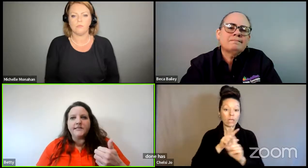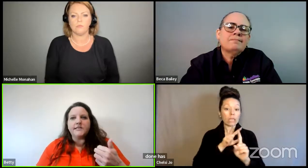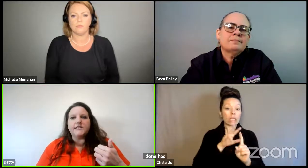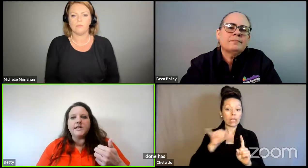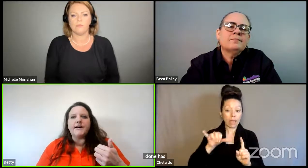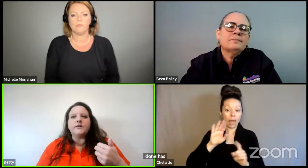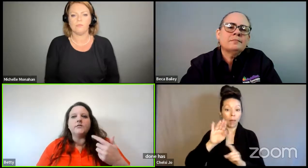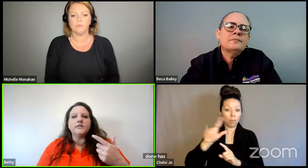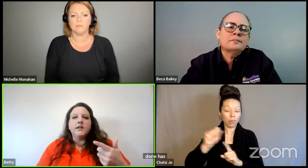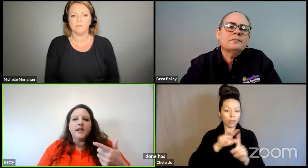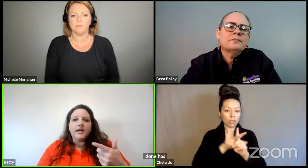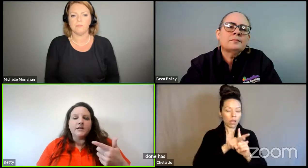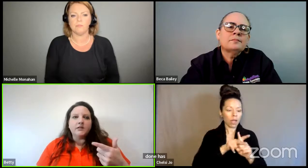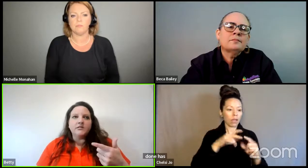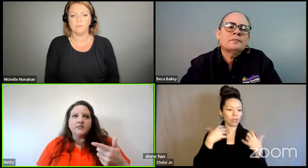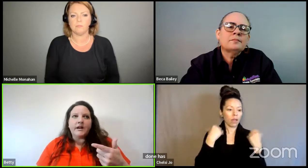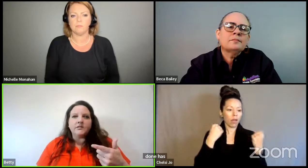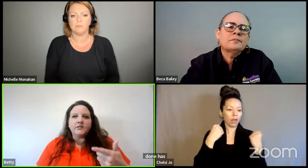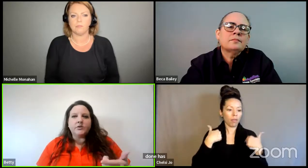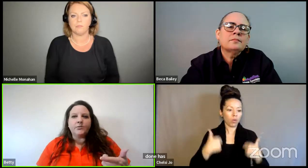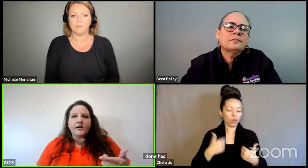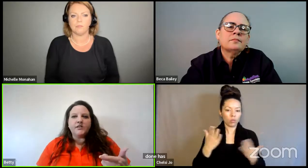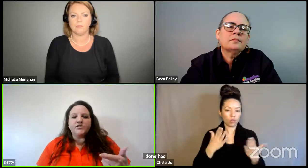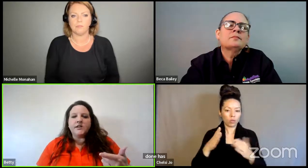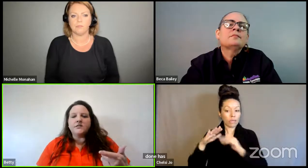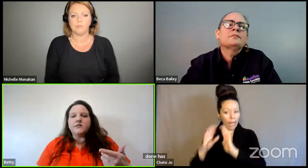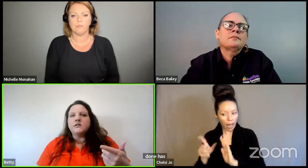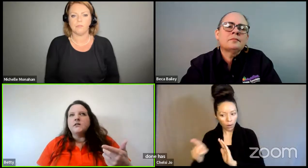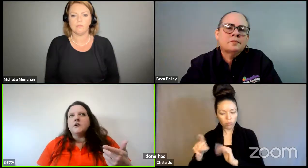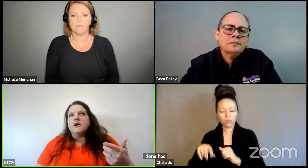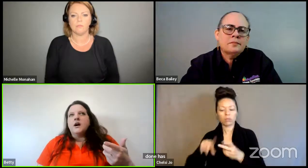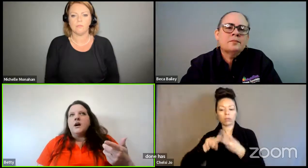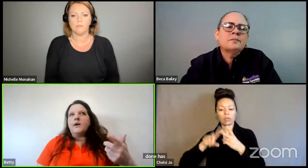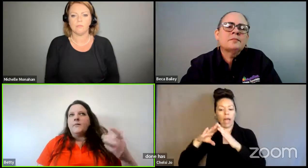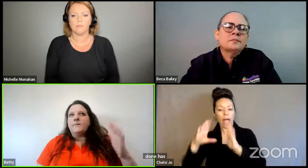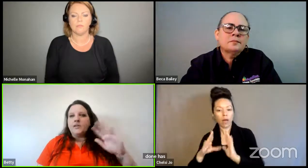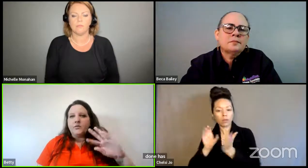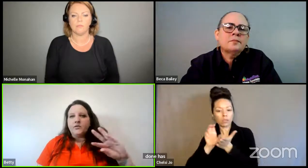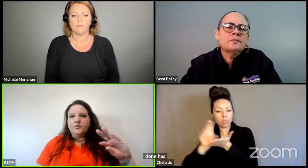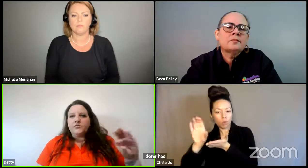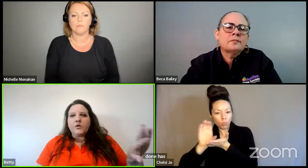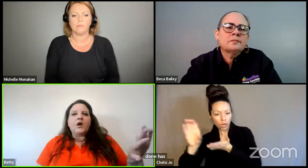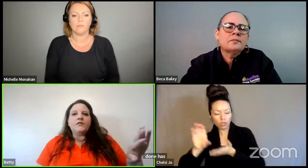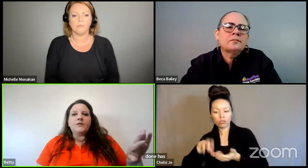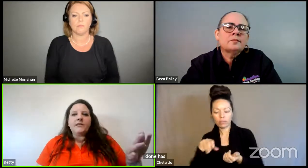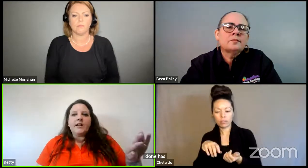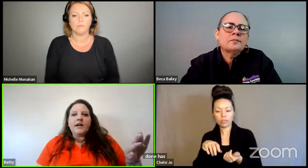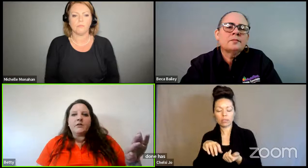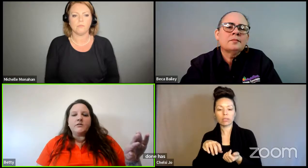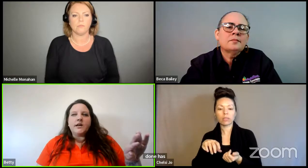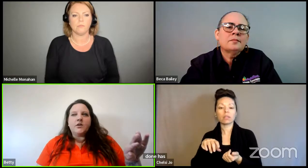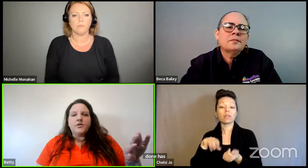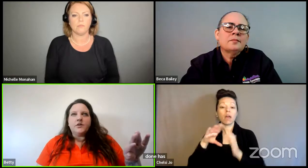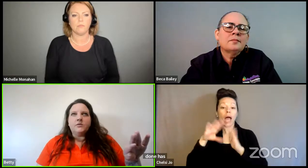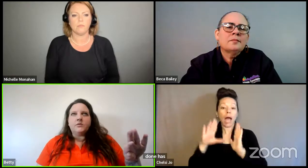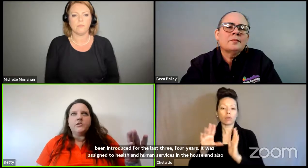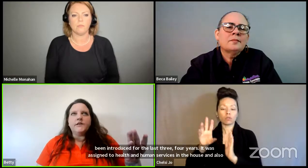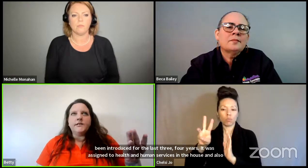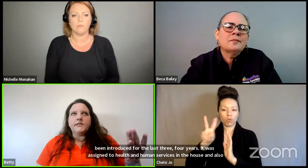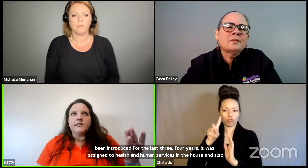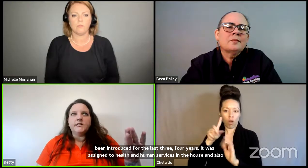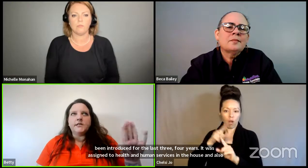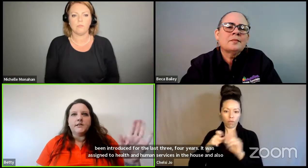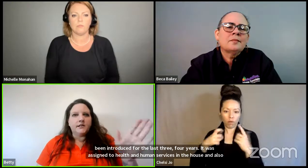Human Services in the House and also House Appropriations. It was withdrawn from the House Health and